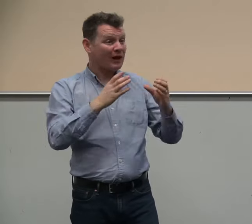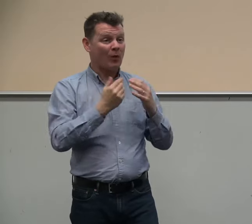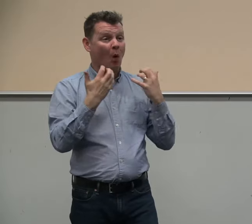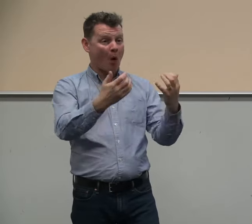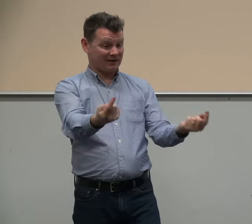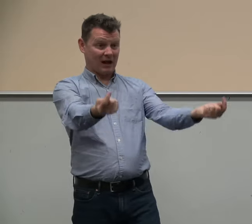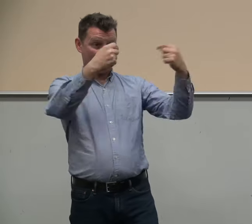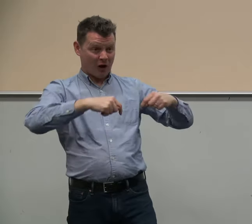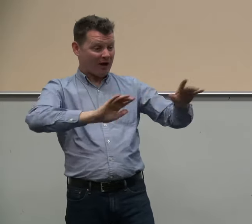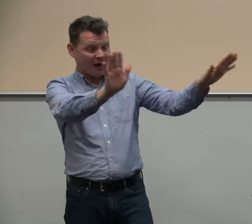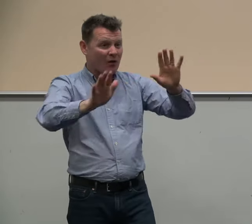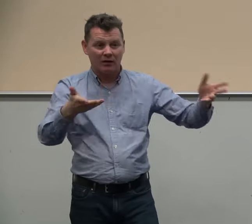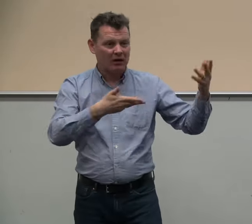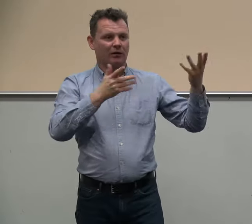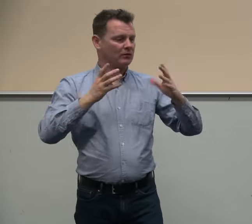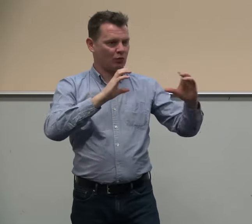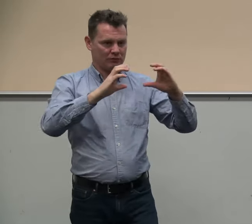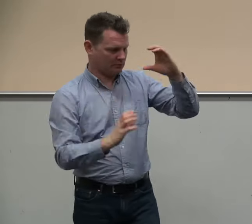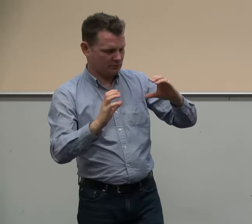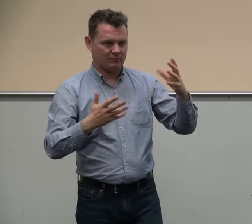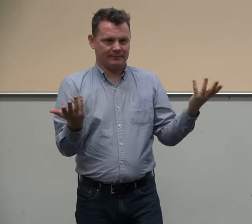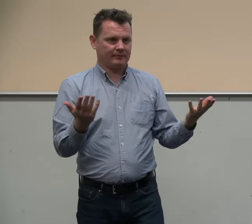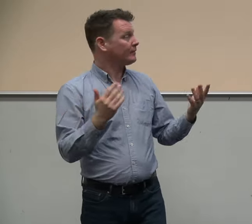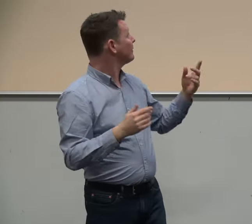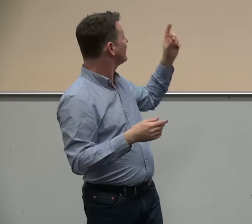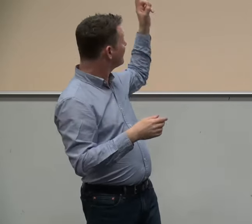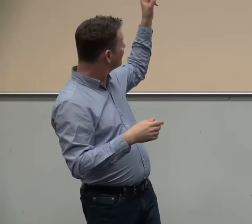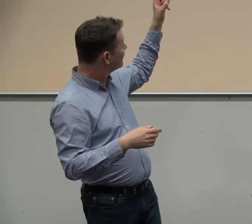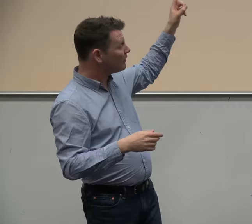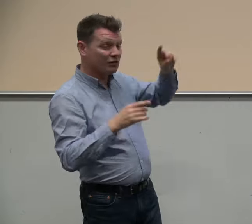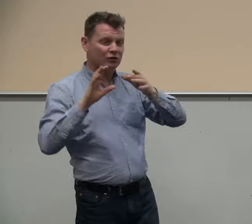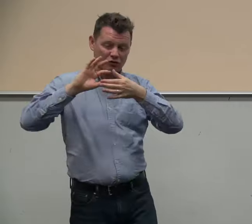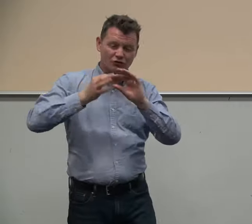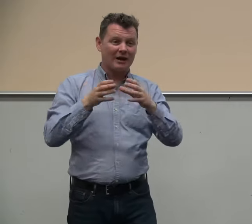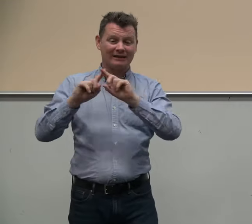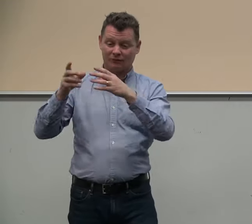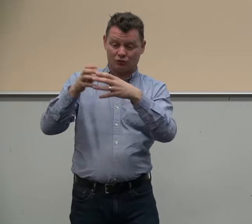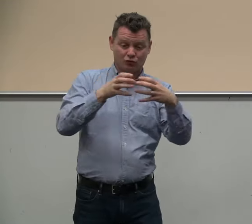there. And then heading down the chain further,